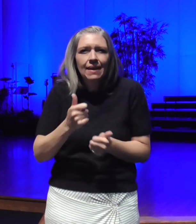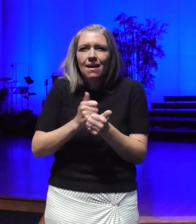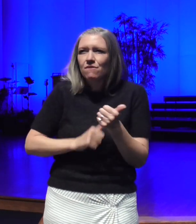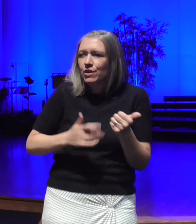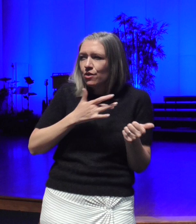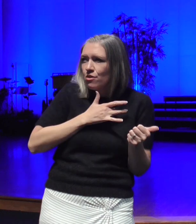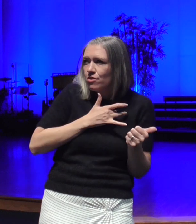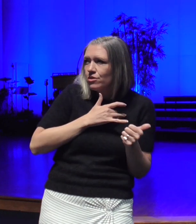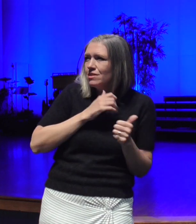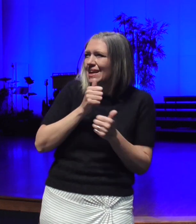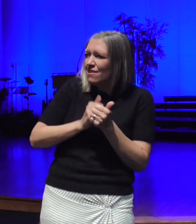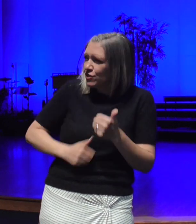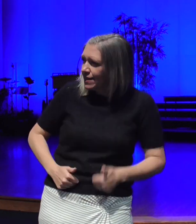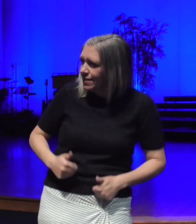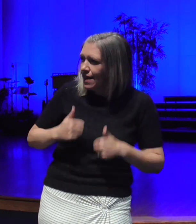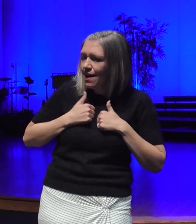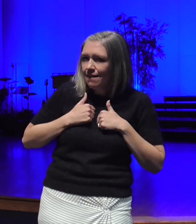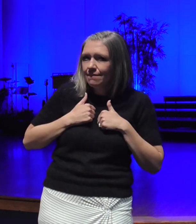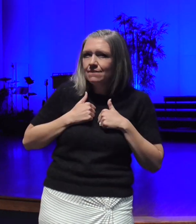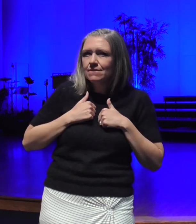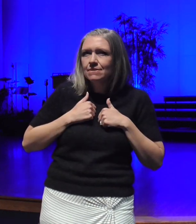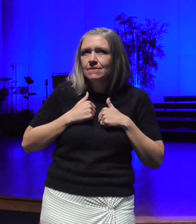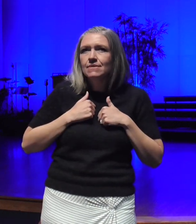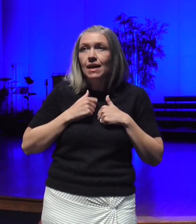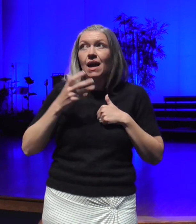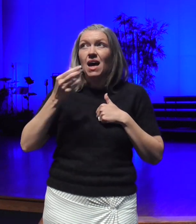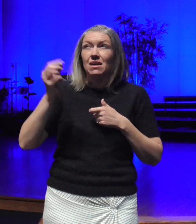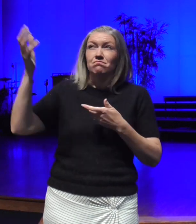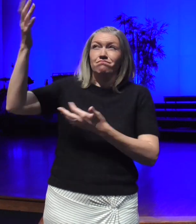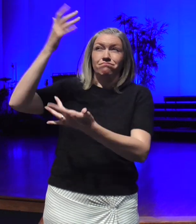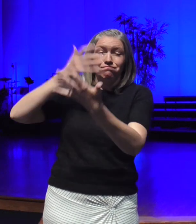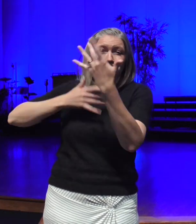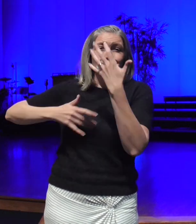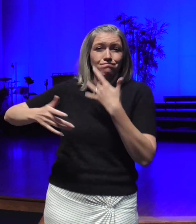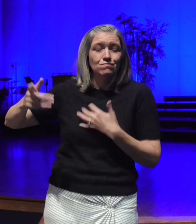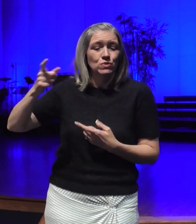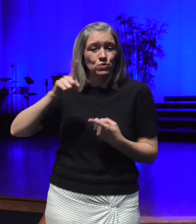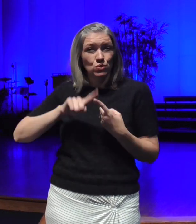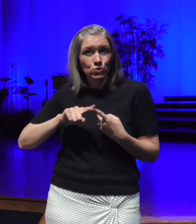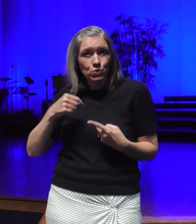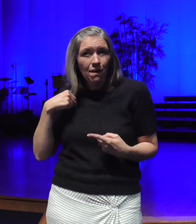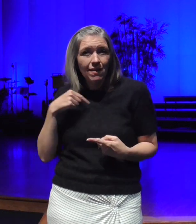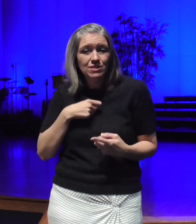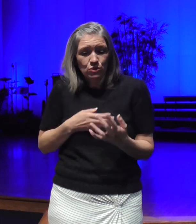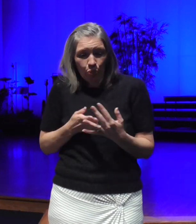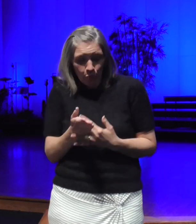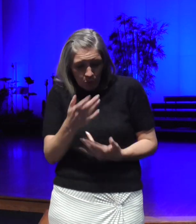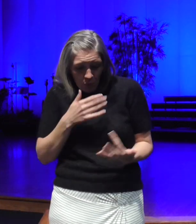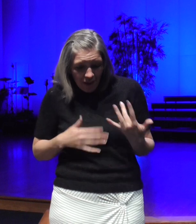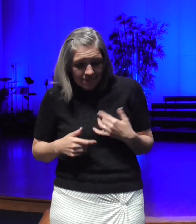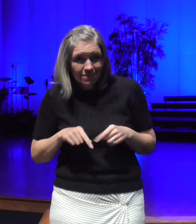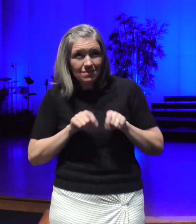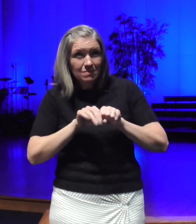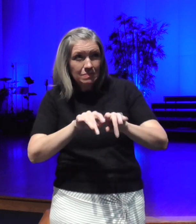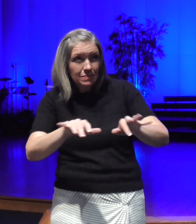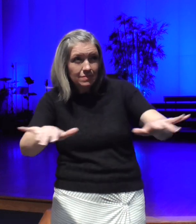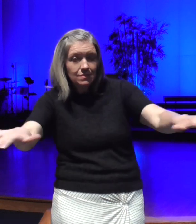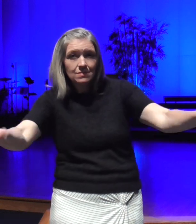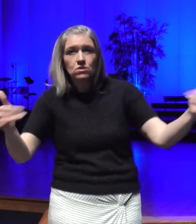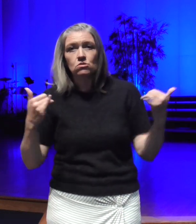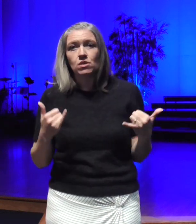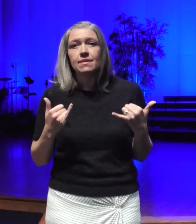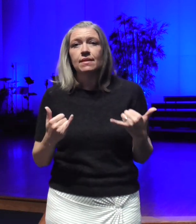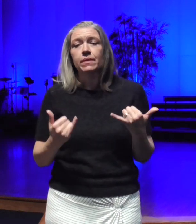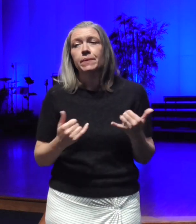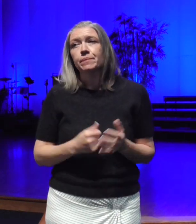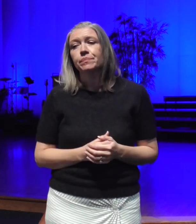every life. And it is pouring itself to us and through us and as us right here and right now.